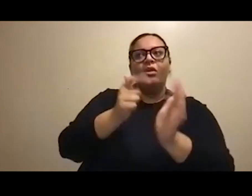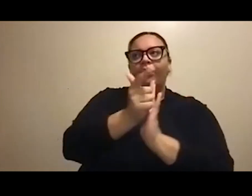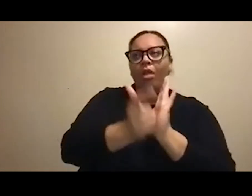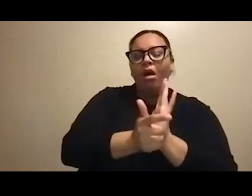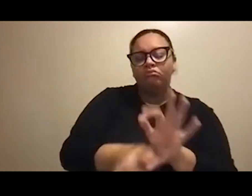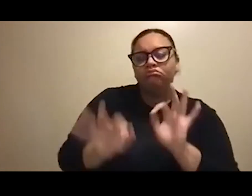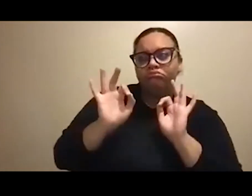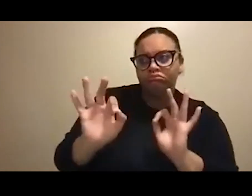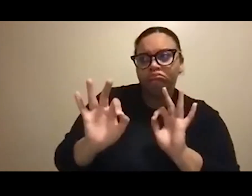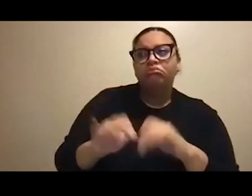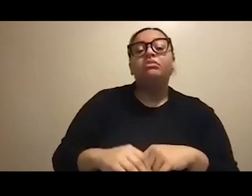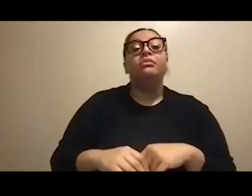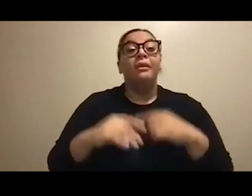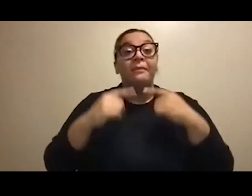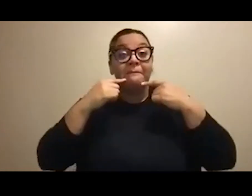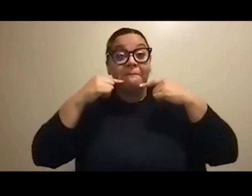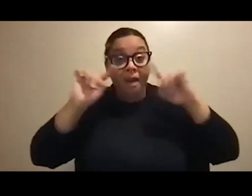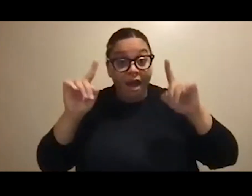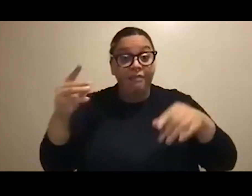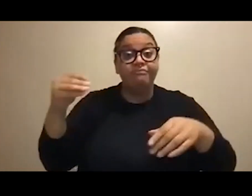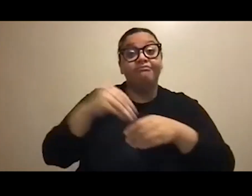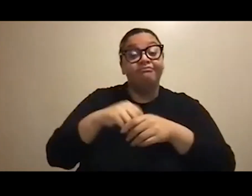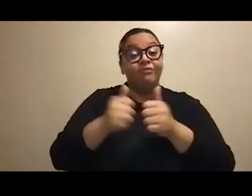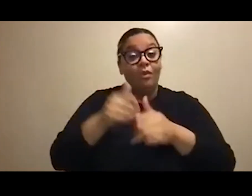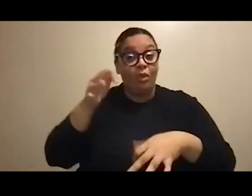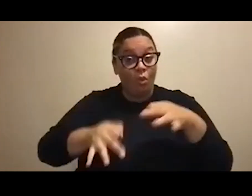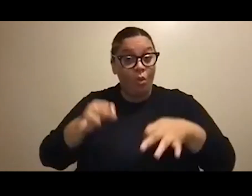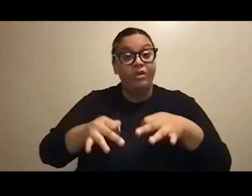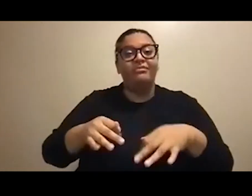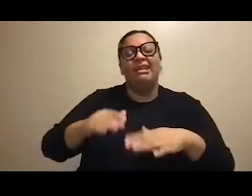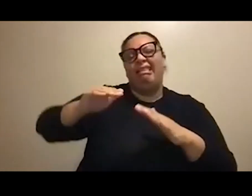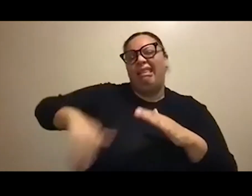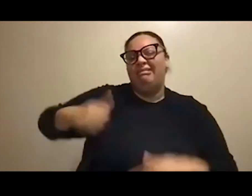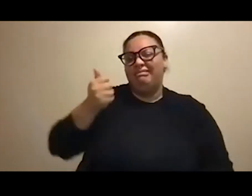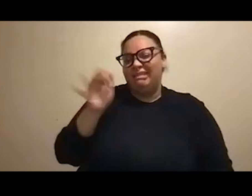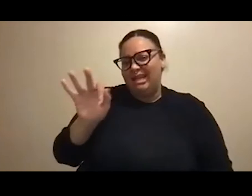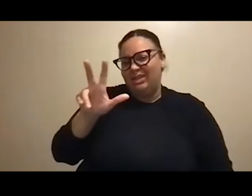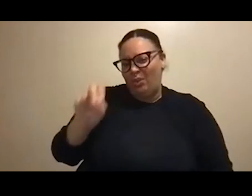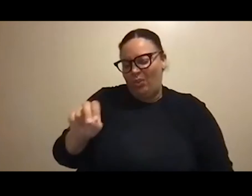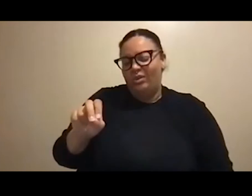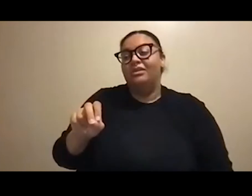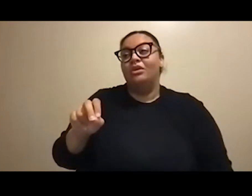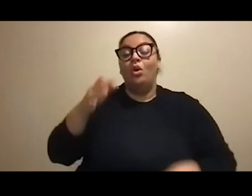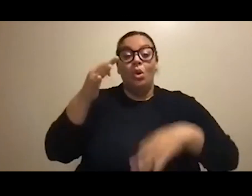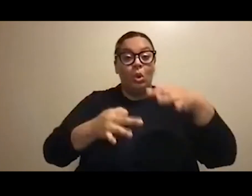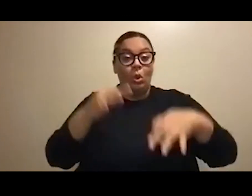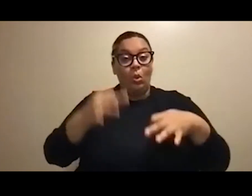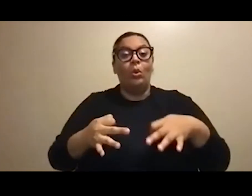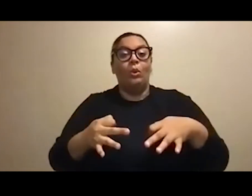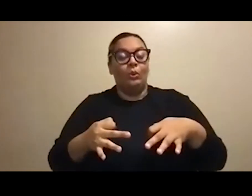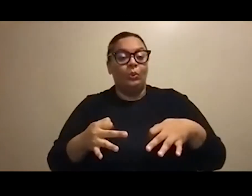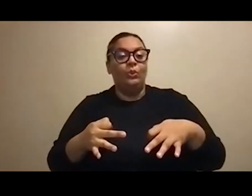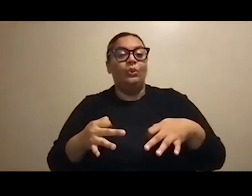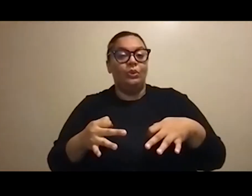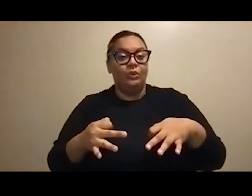finally got to the court in the late 1930s, what the court held was that